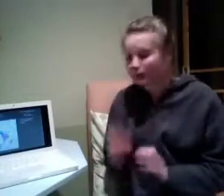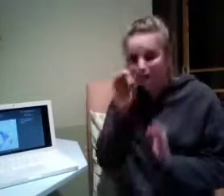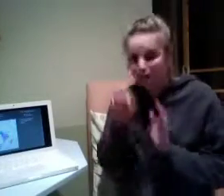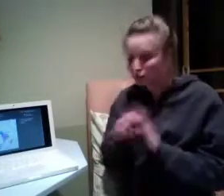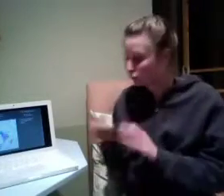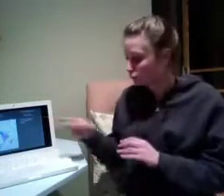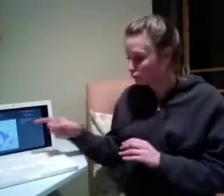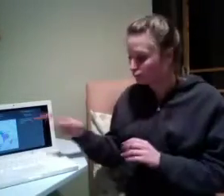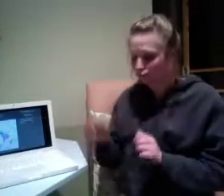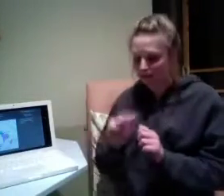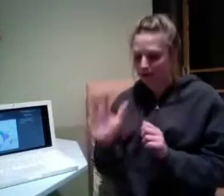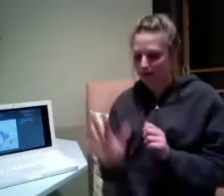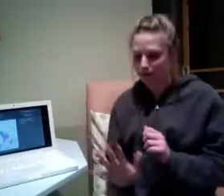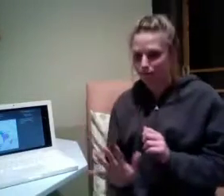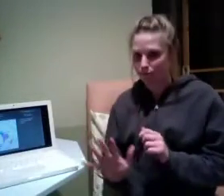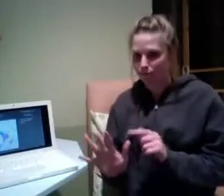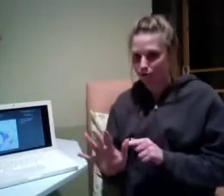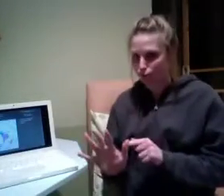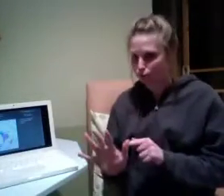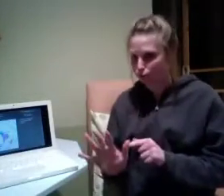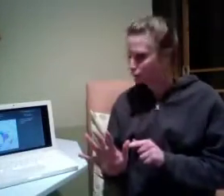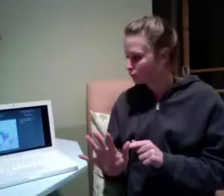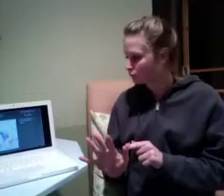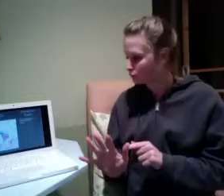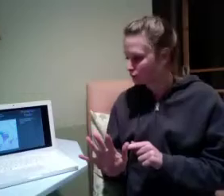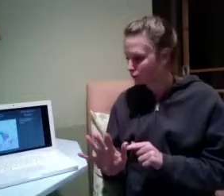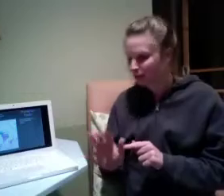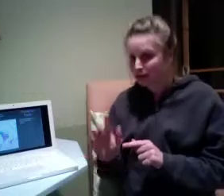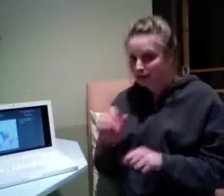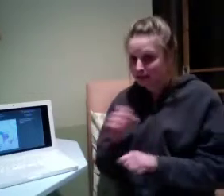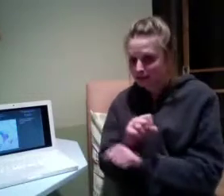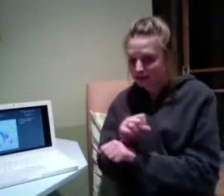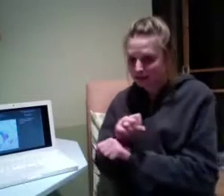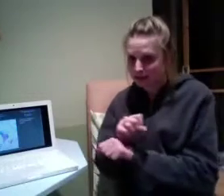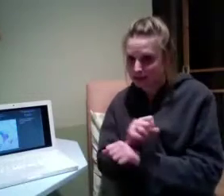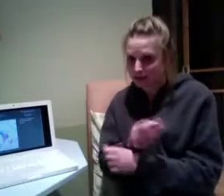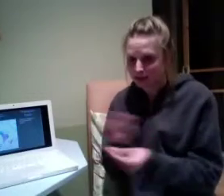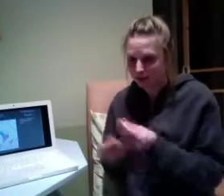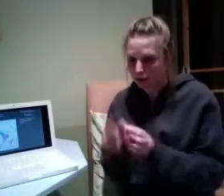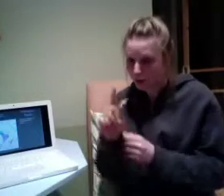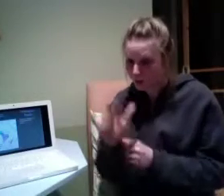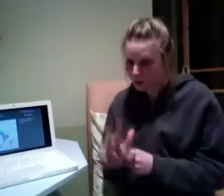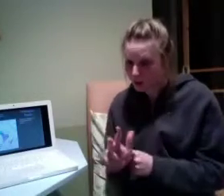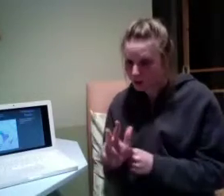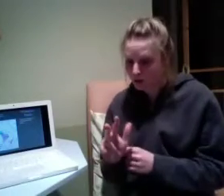slave trade is going to make up 1/3 of the triangular trade system. What was the triangular trade